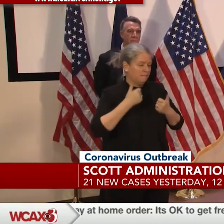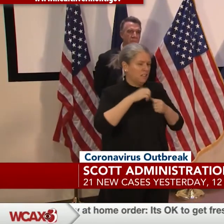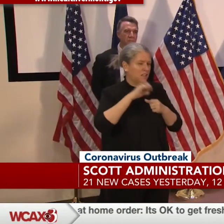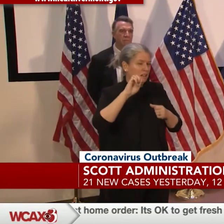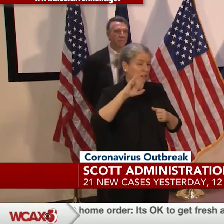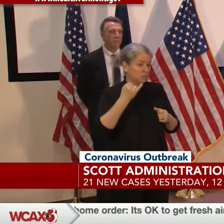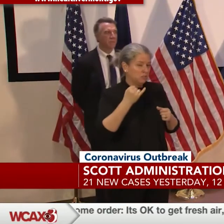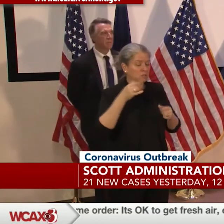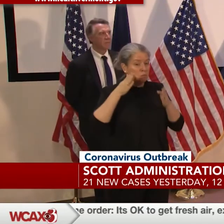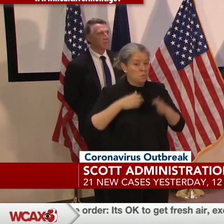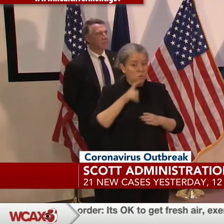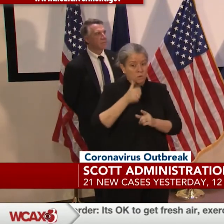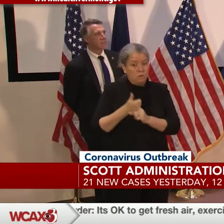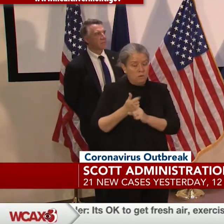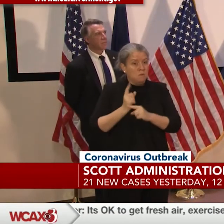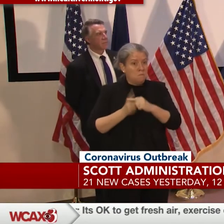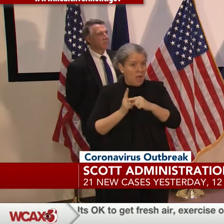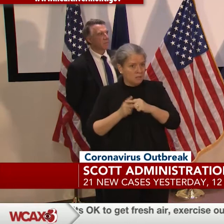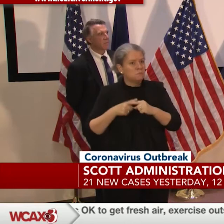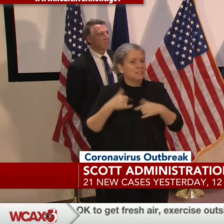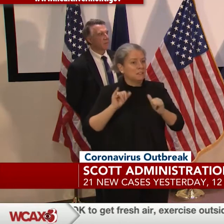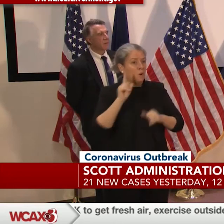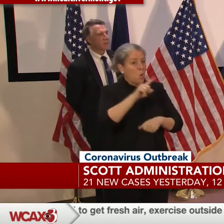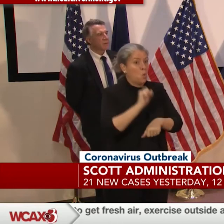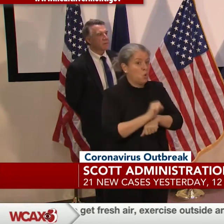went to work still?